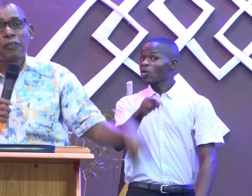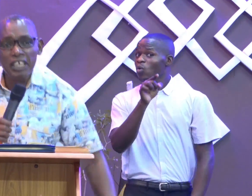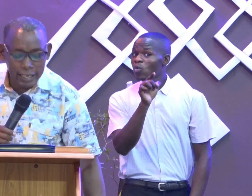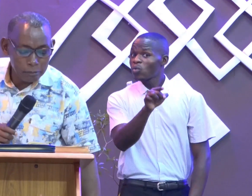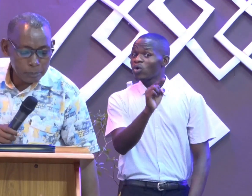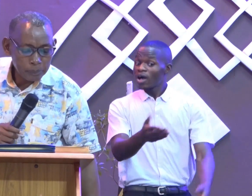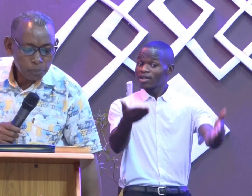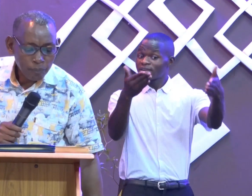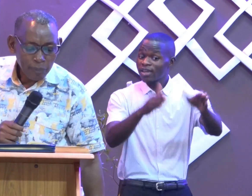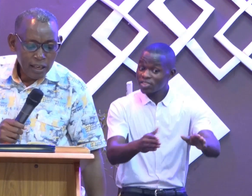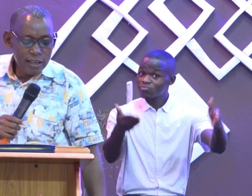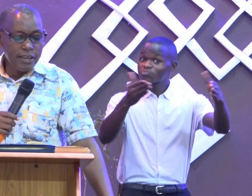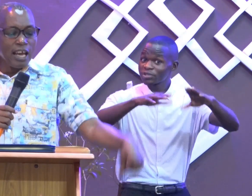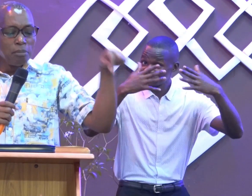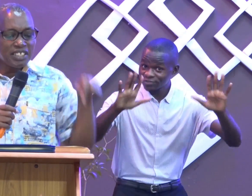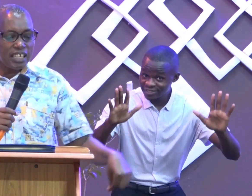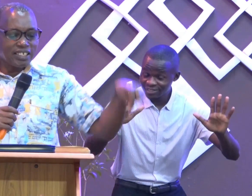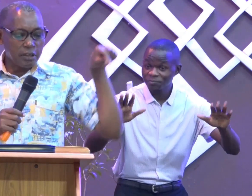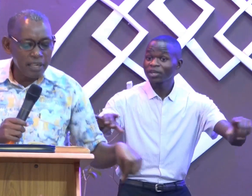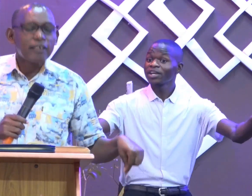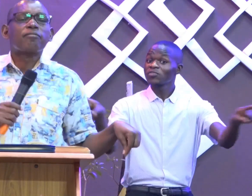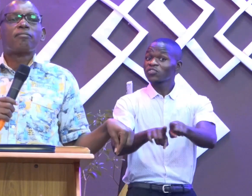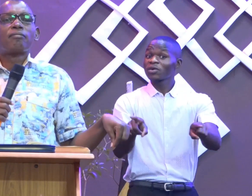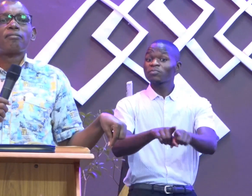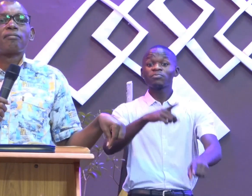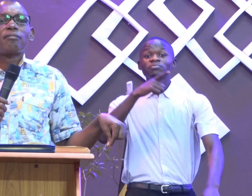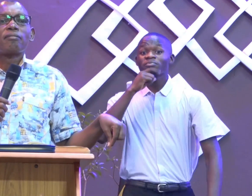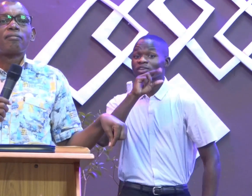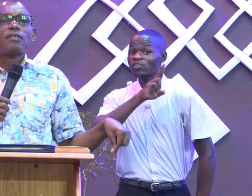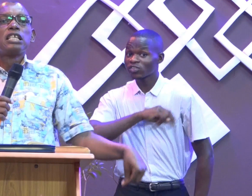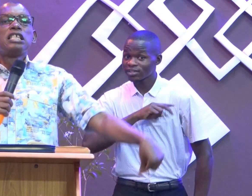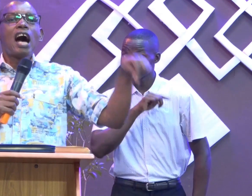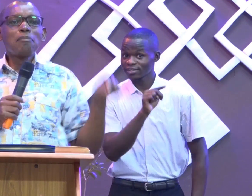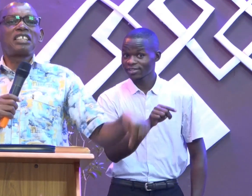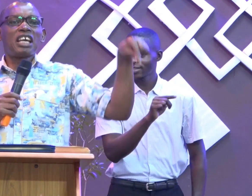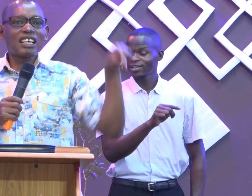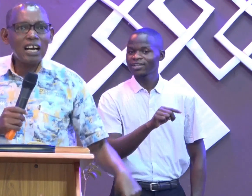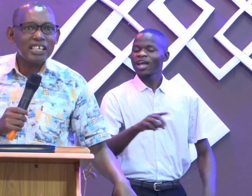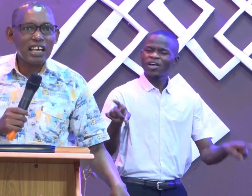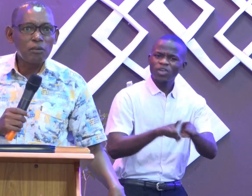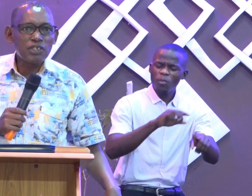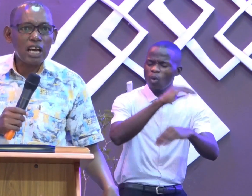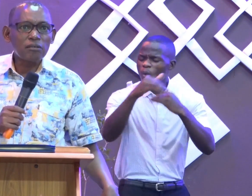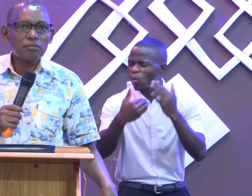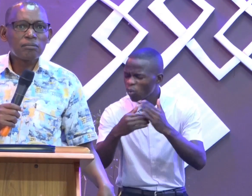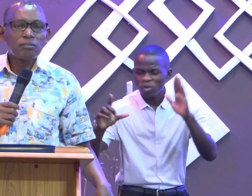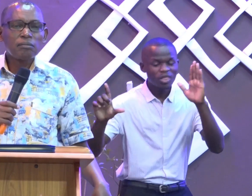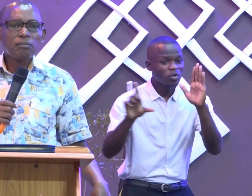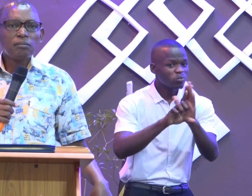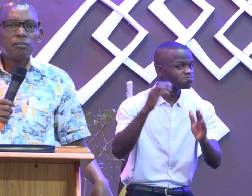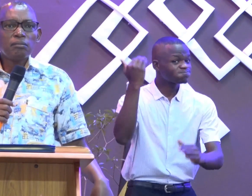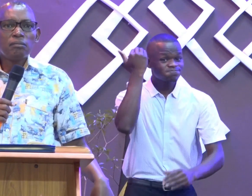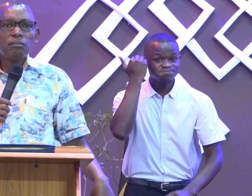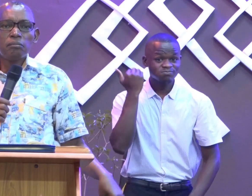Kufanga food day. When Mr. Death has died. Ne Mr. Chibi. And also Mr. Sin. N'amateeka agasala omusango. And also